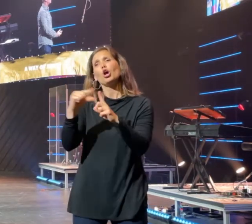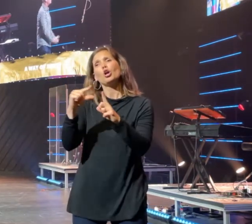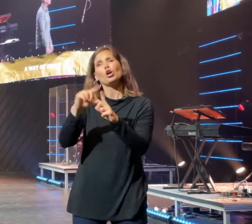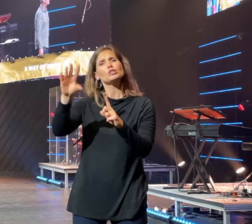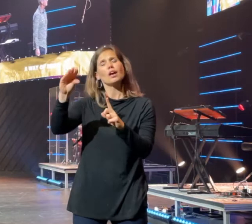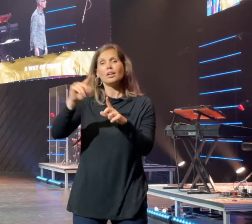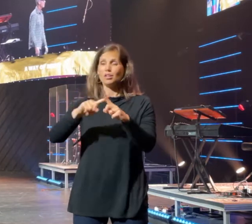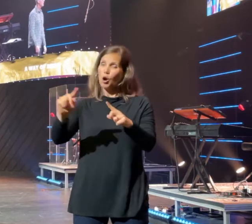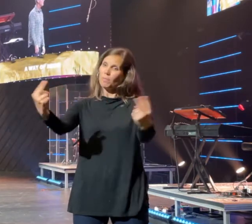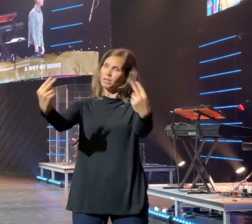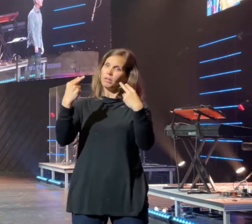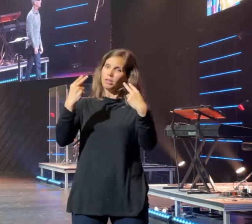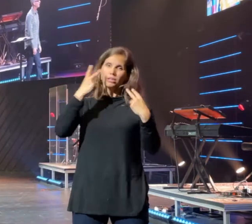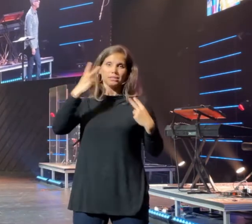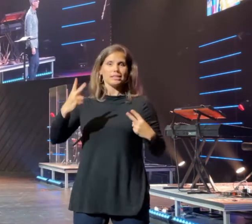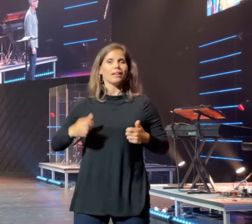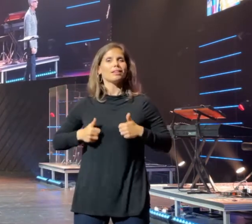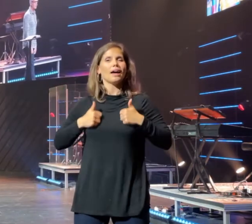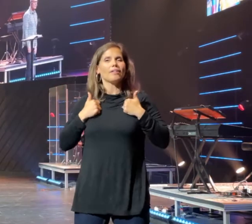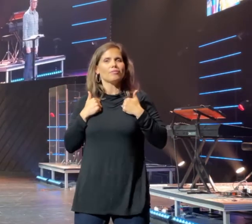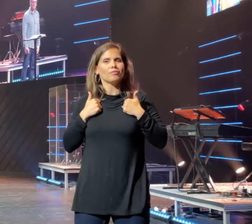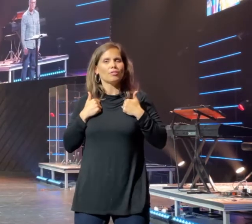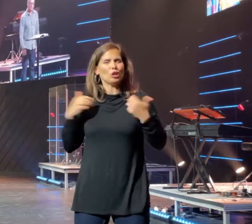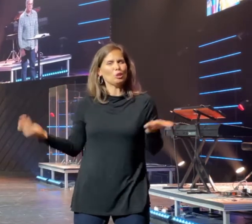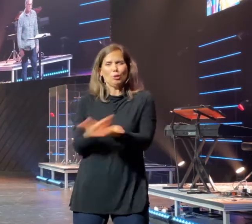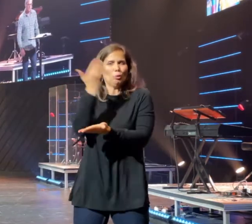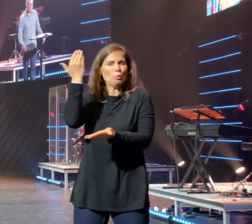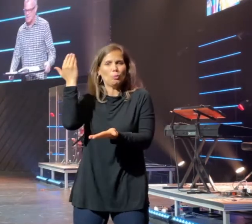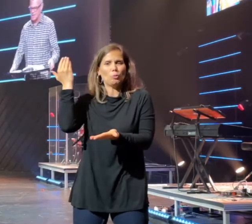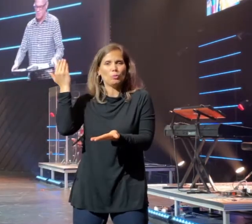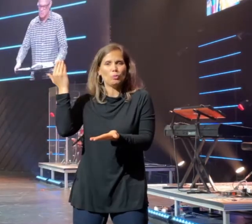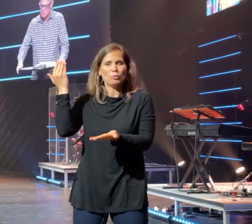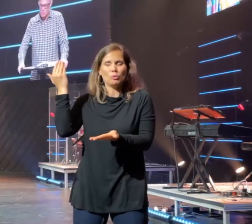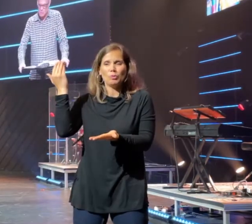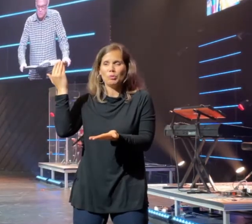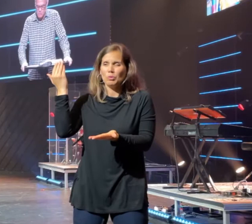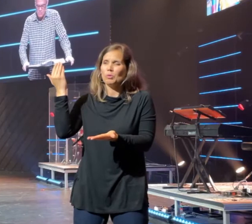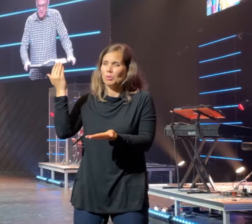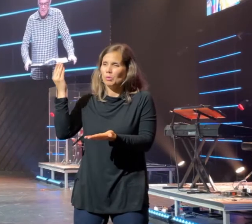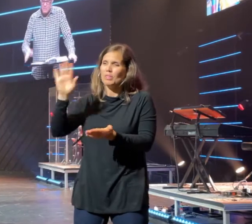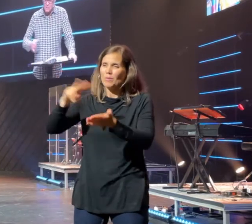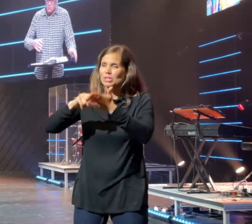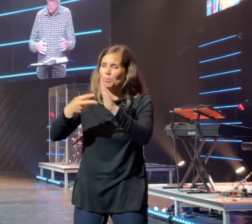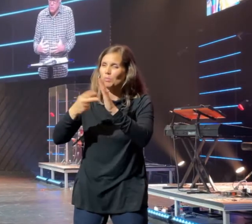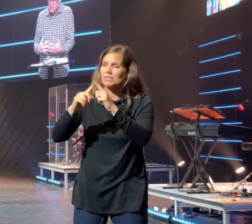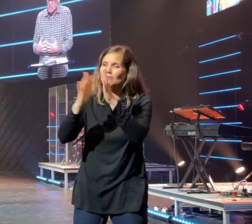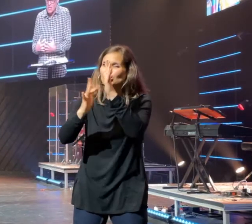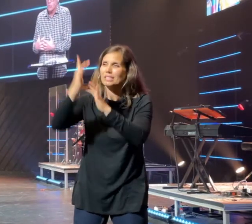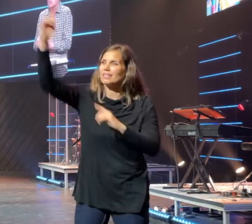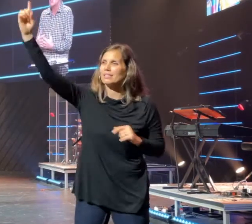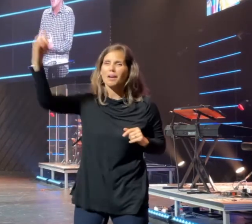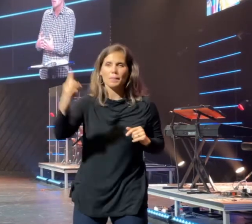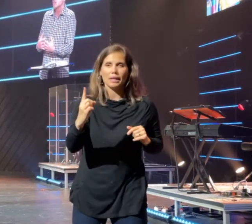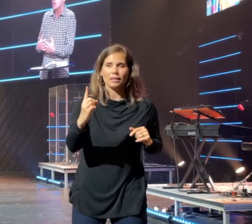what it means to be in the kingdom of God. Okay? So that's what Jesus Christ came to do. And this new creation not